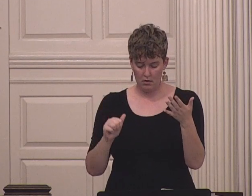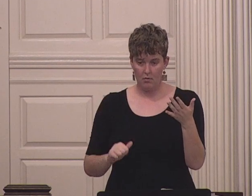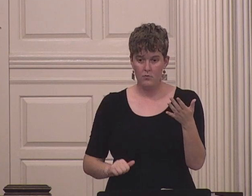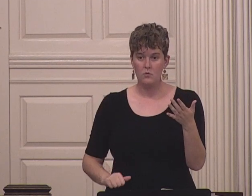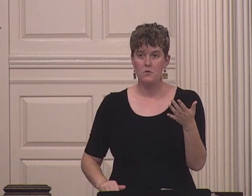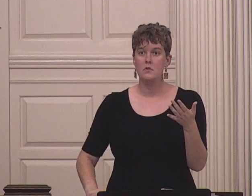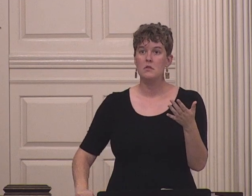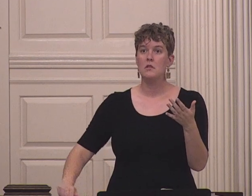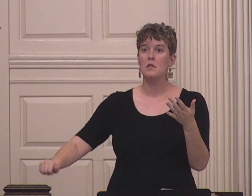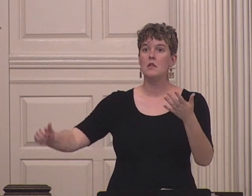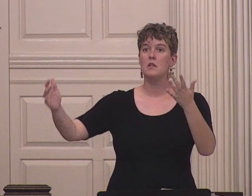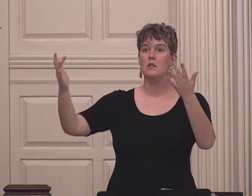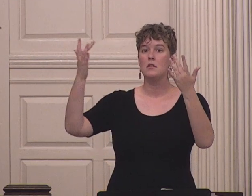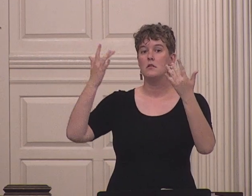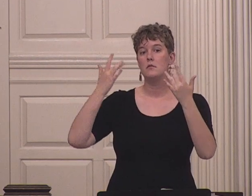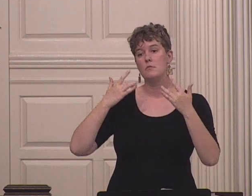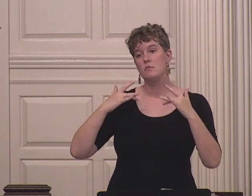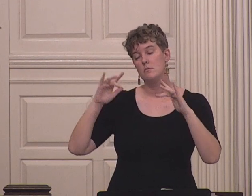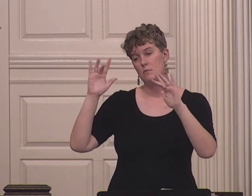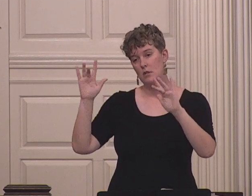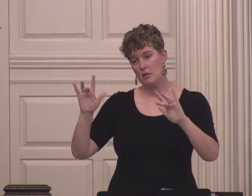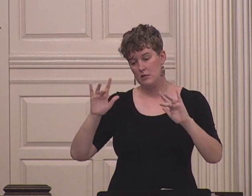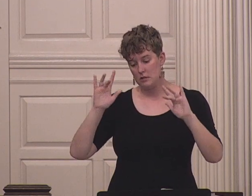Peccata mundi,